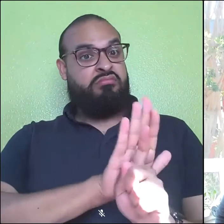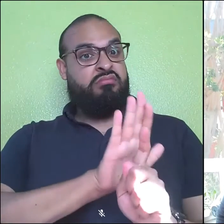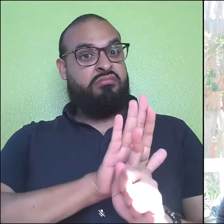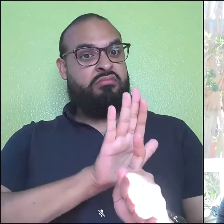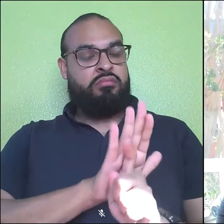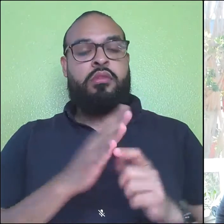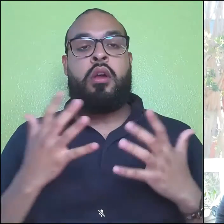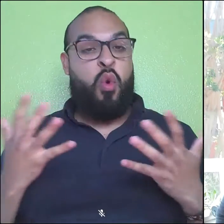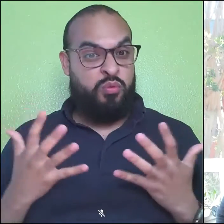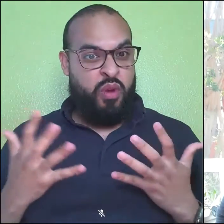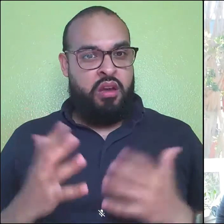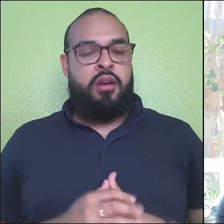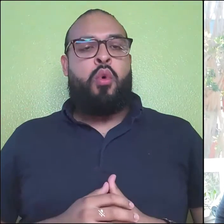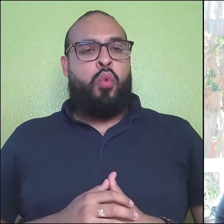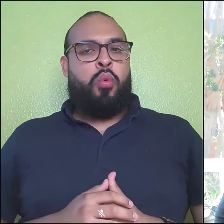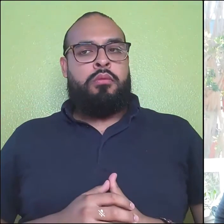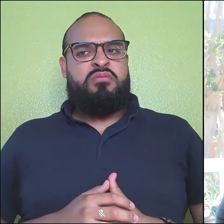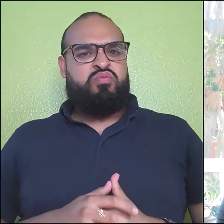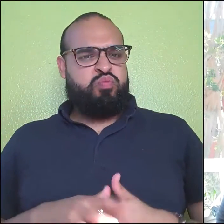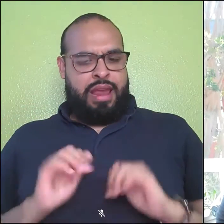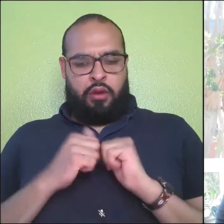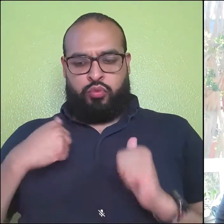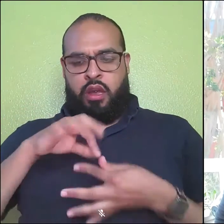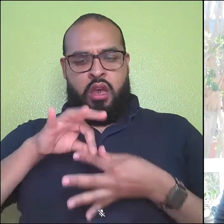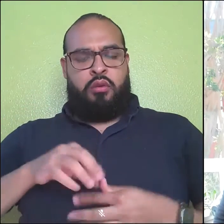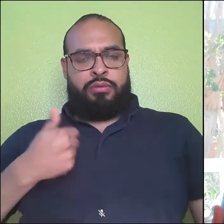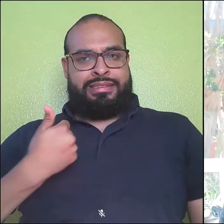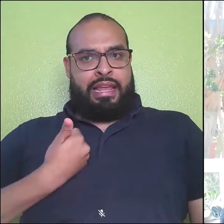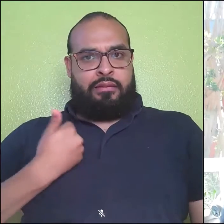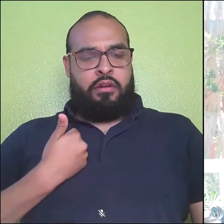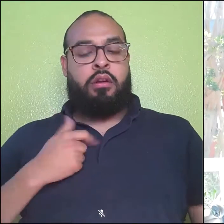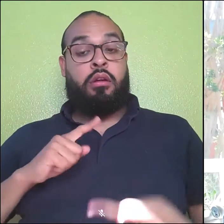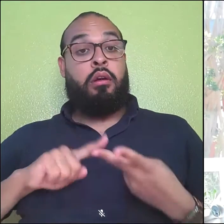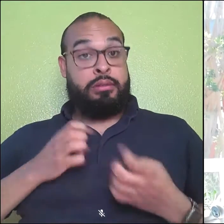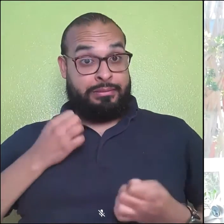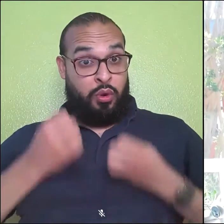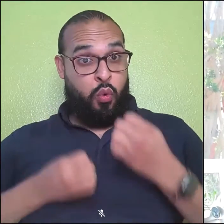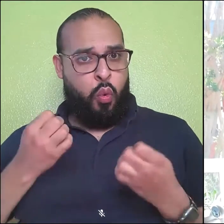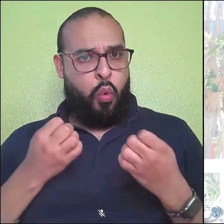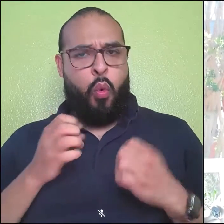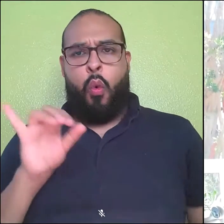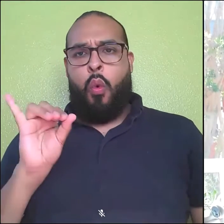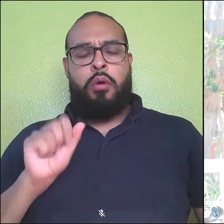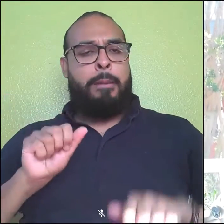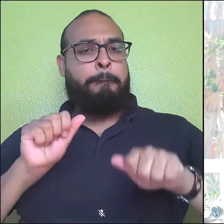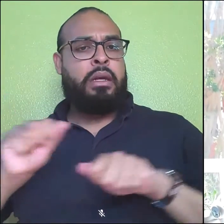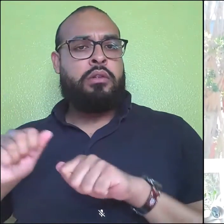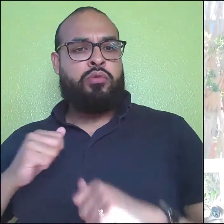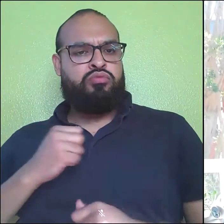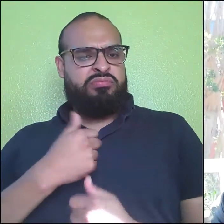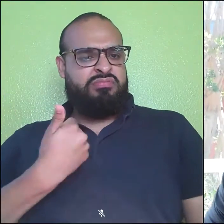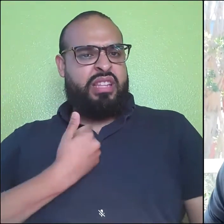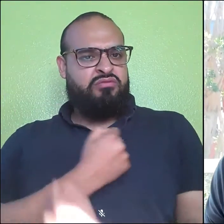relationship to ourselves, our emotions, and our capacity to love ourselves. And really to share